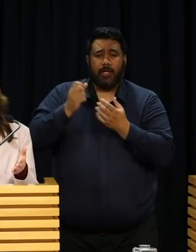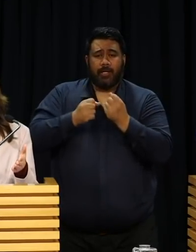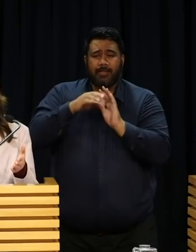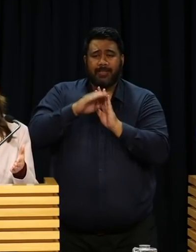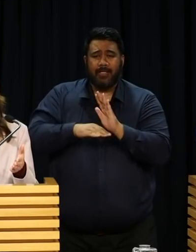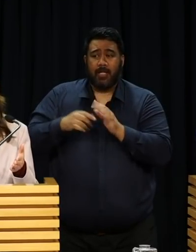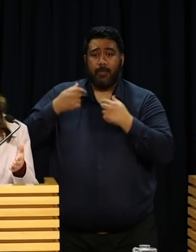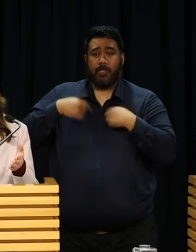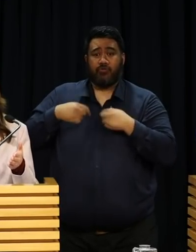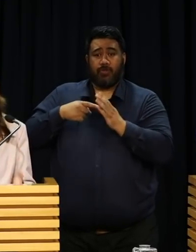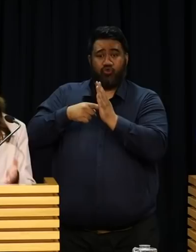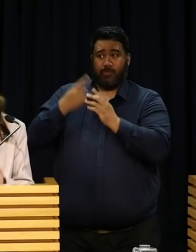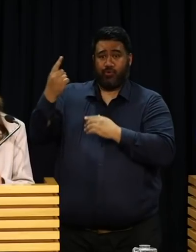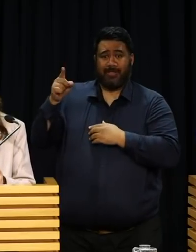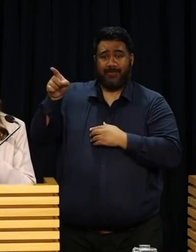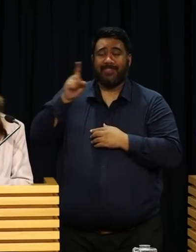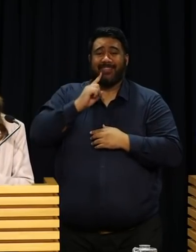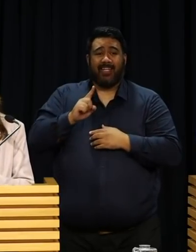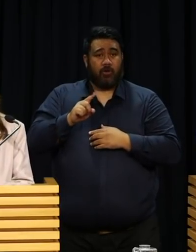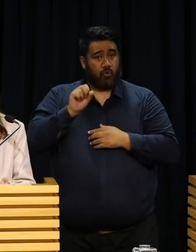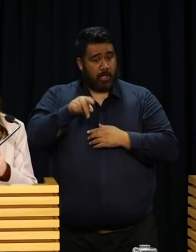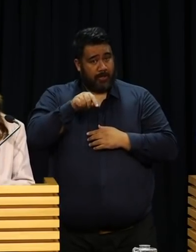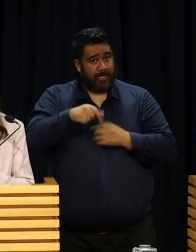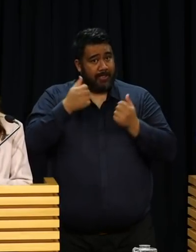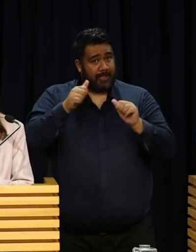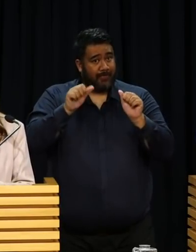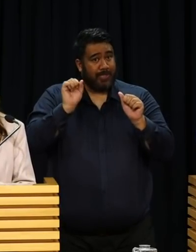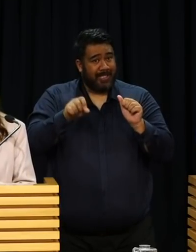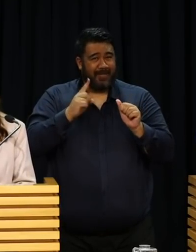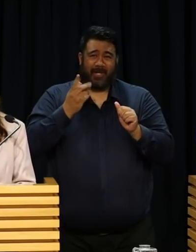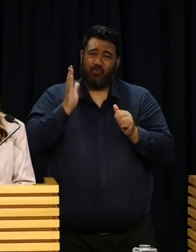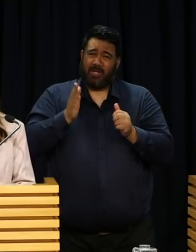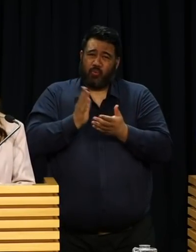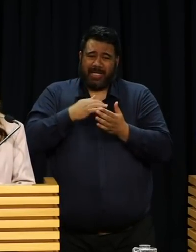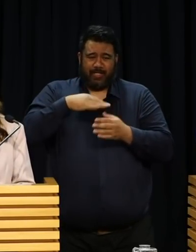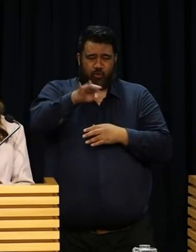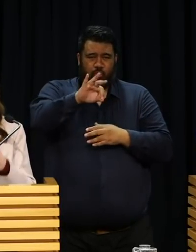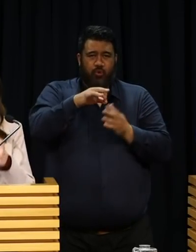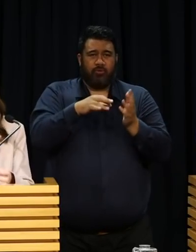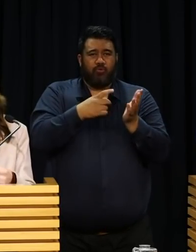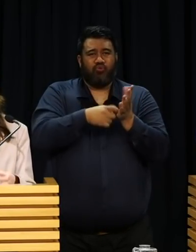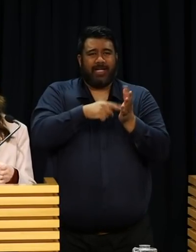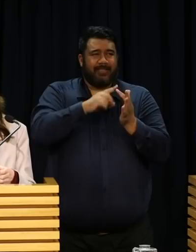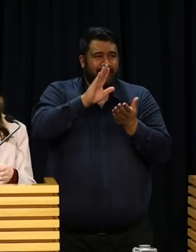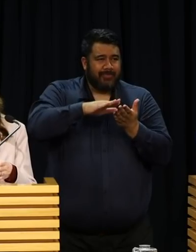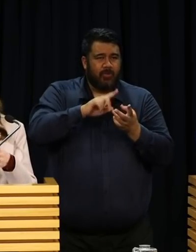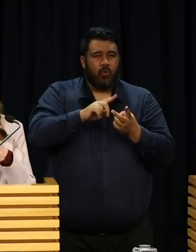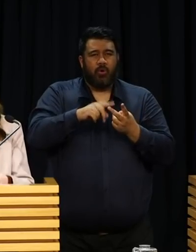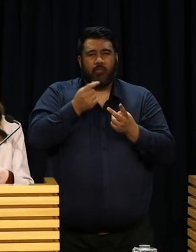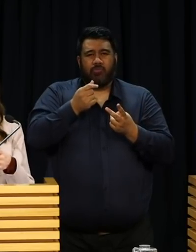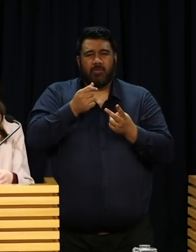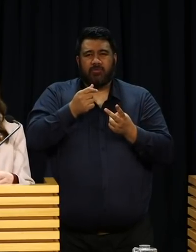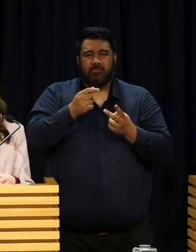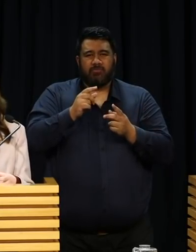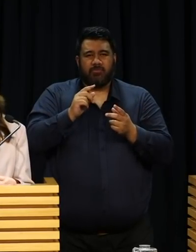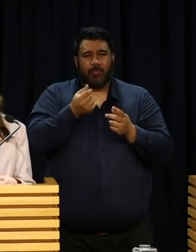made it very clear that its success would also be dependent on some form of incentives regime. So one part of the jigsaw